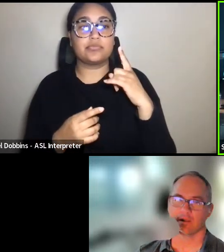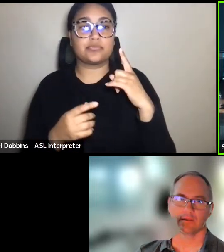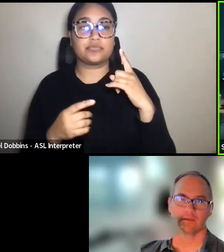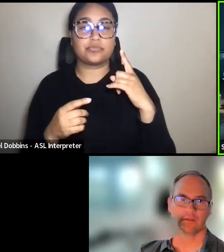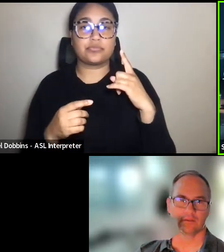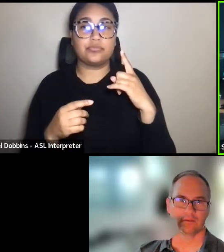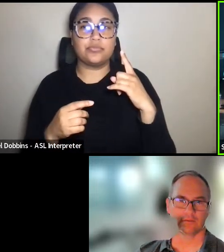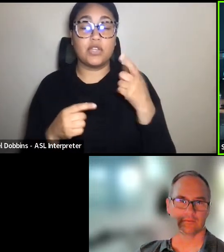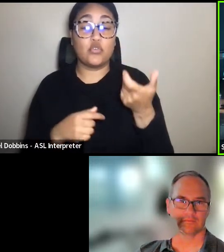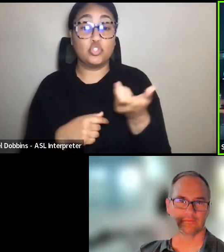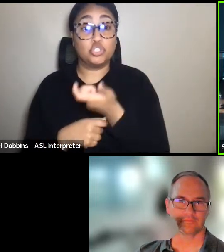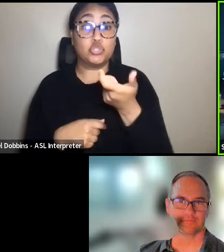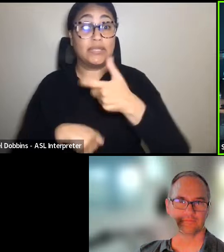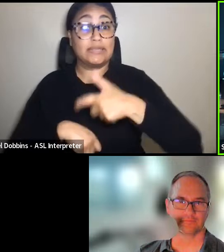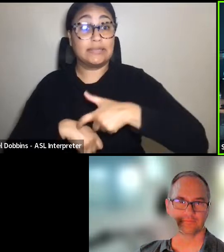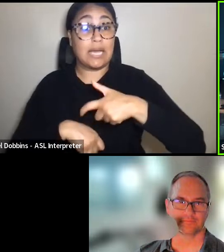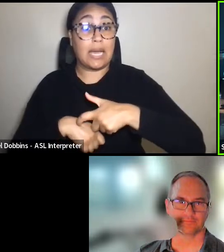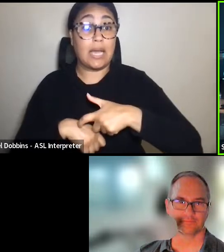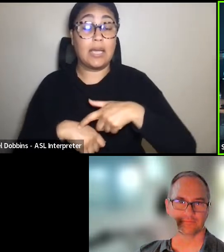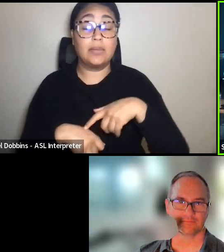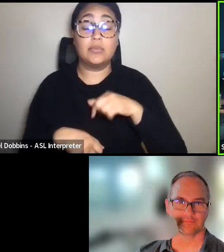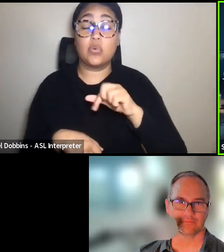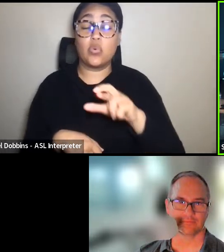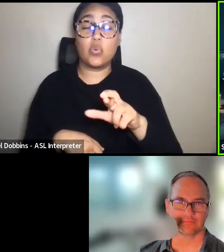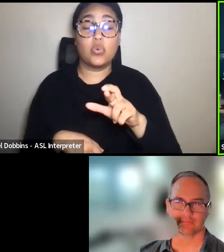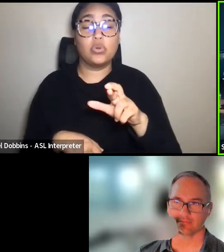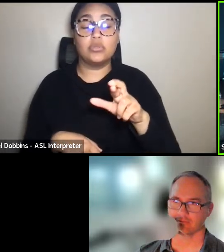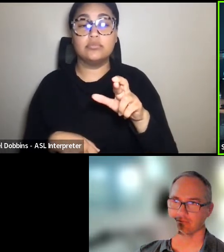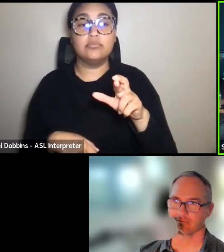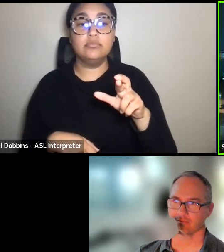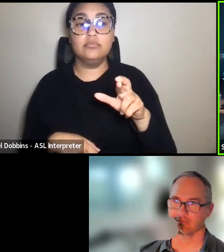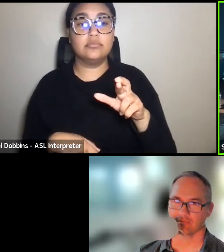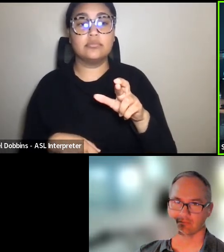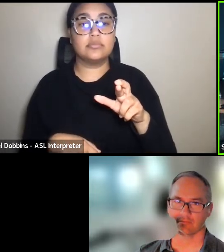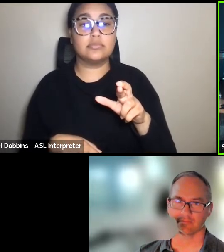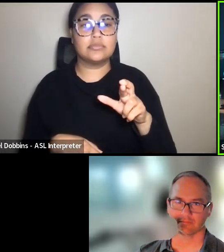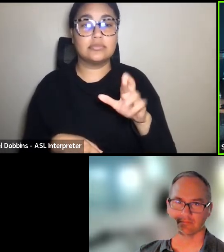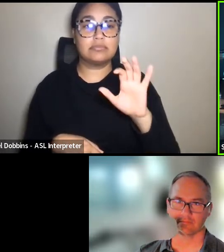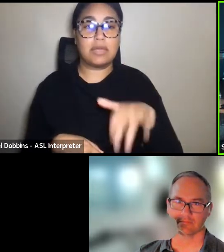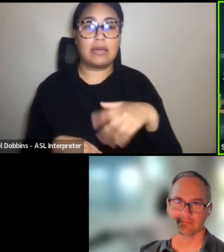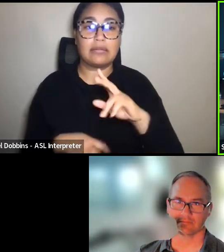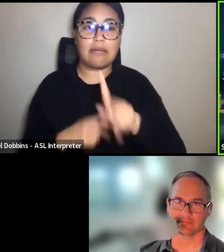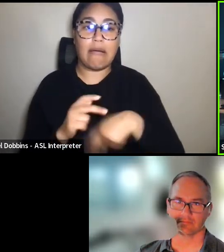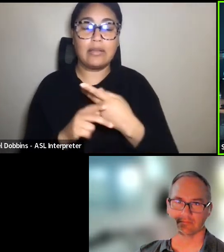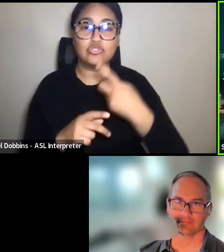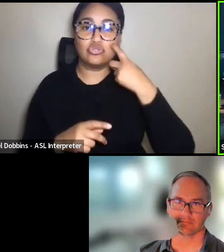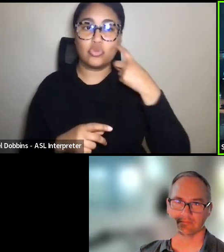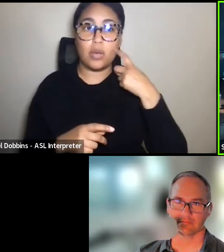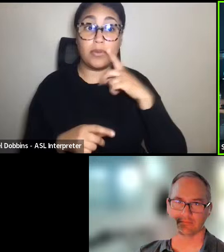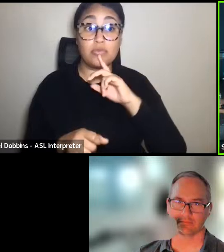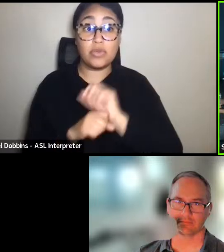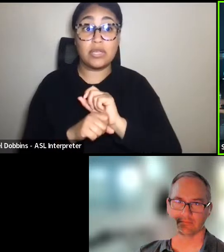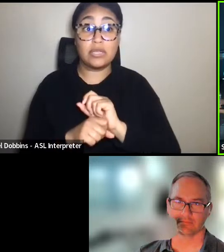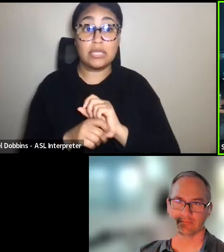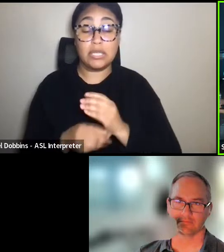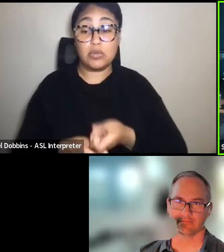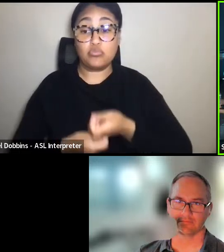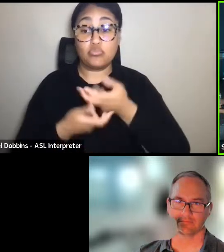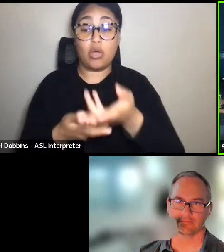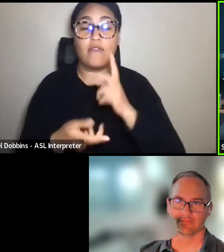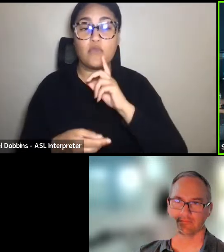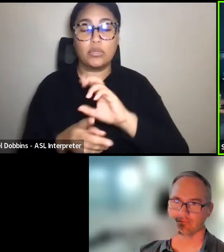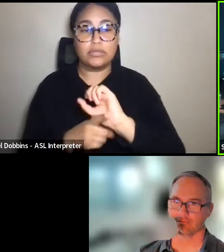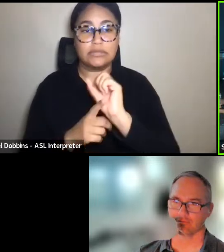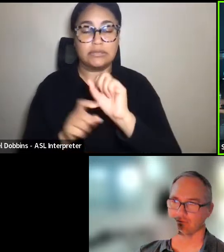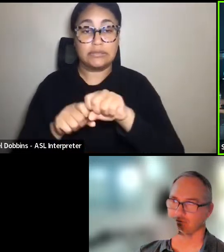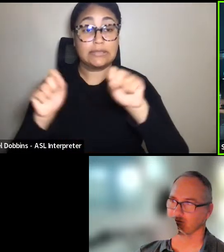also just that period had real kind of trauma that it induced in the system. And I think so there has been a